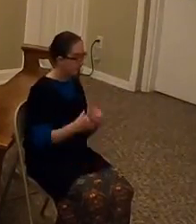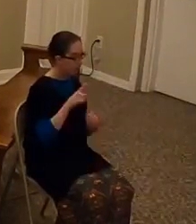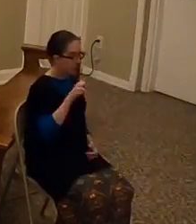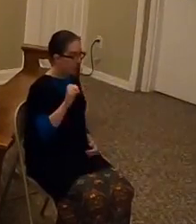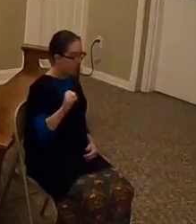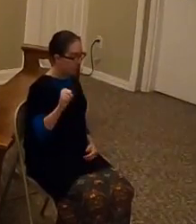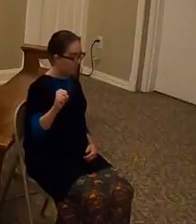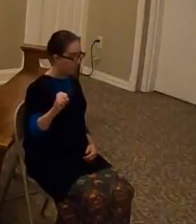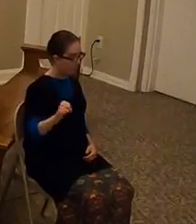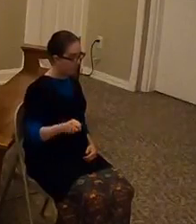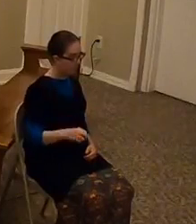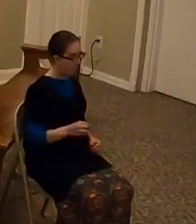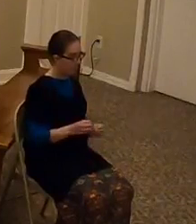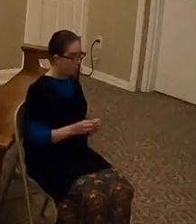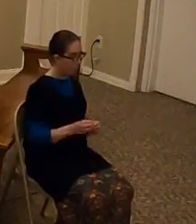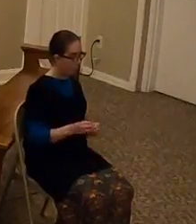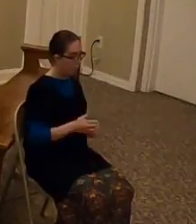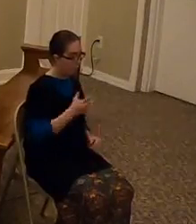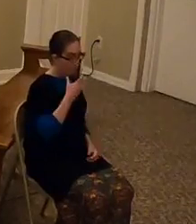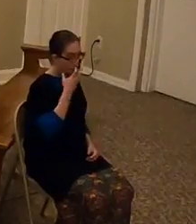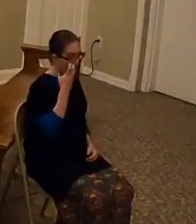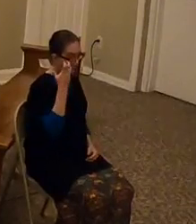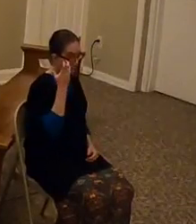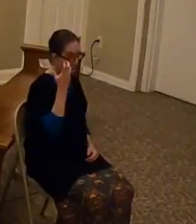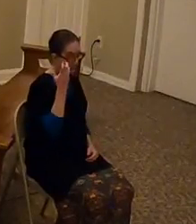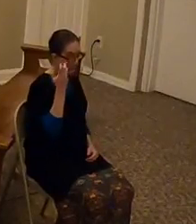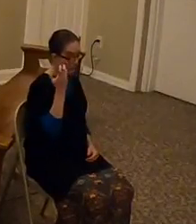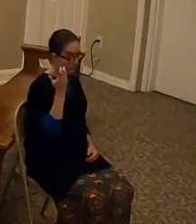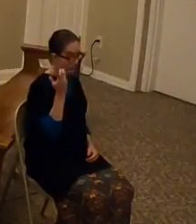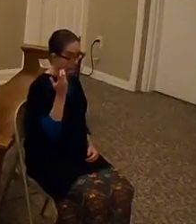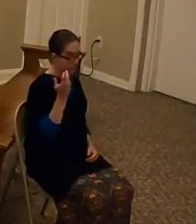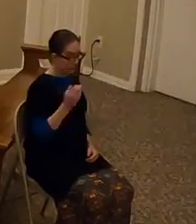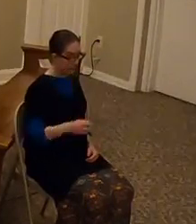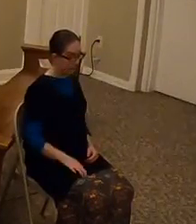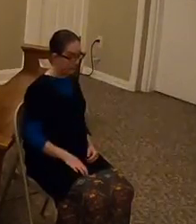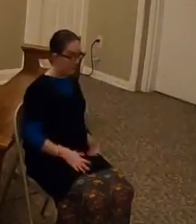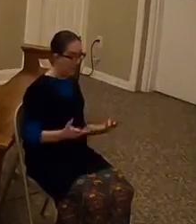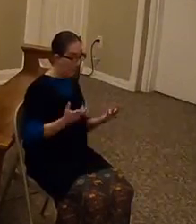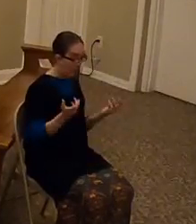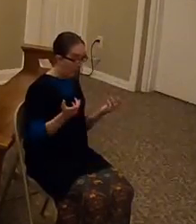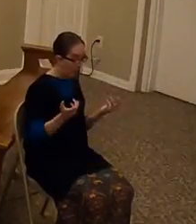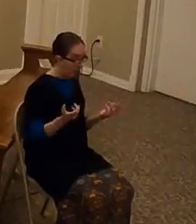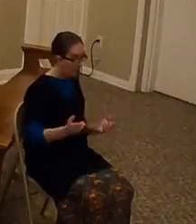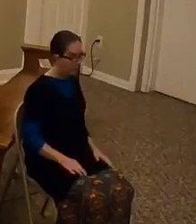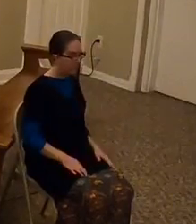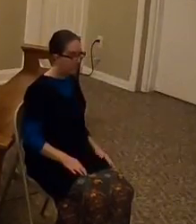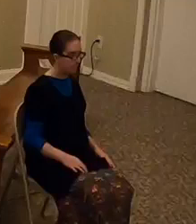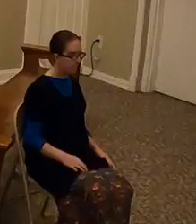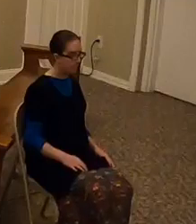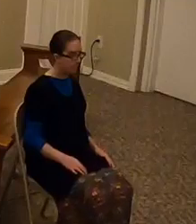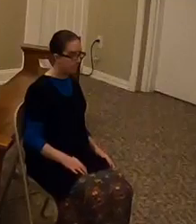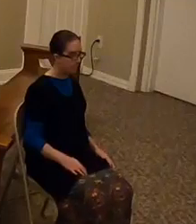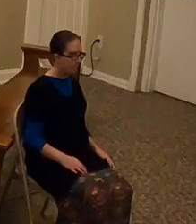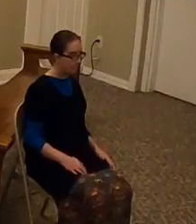less and less and less the hotter it gets in the summertime. You know what?